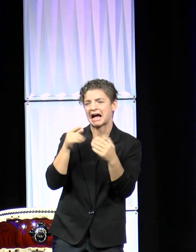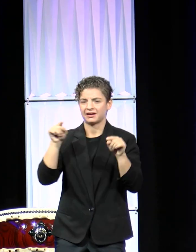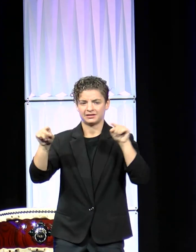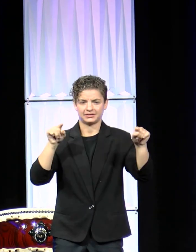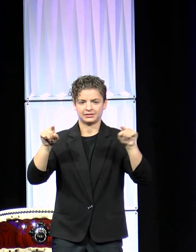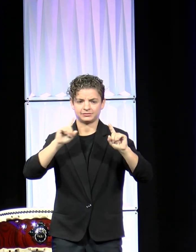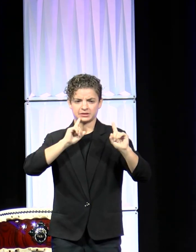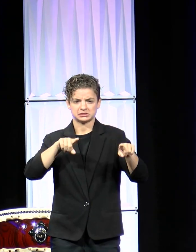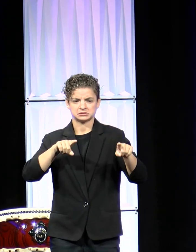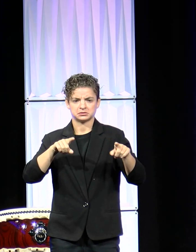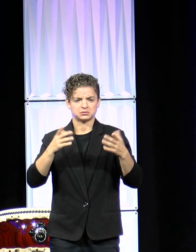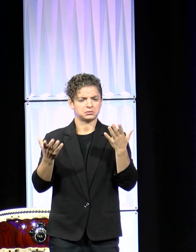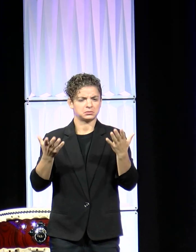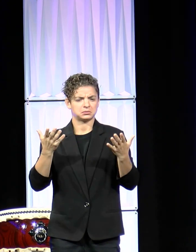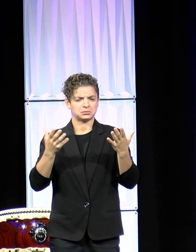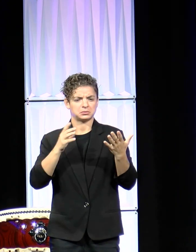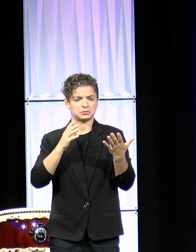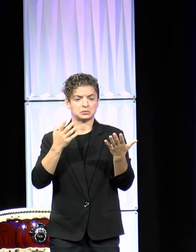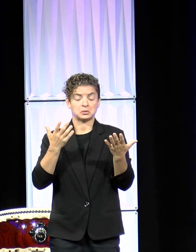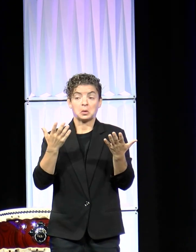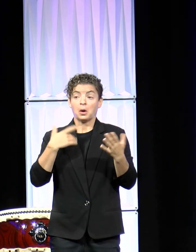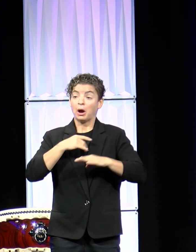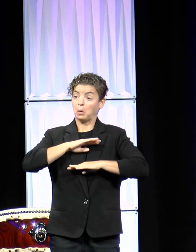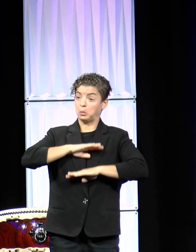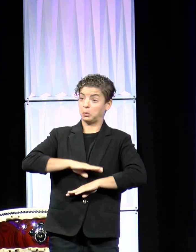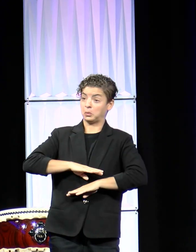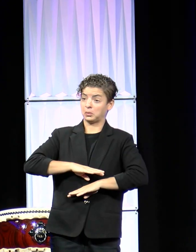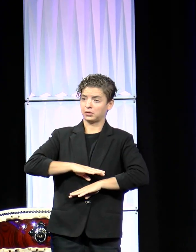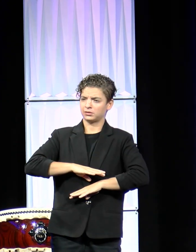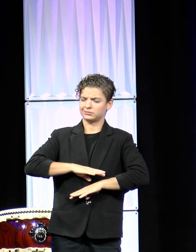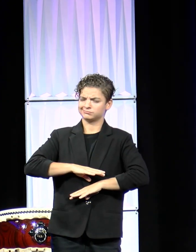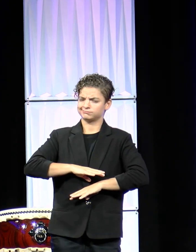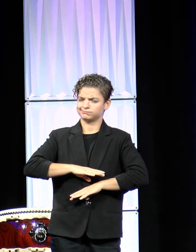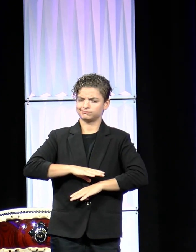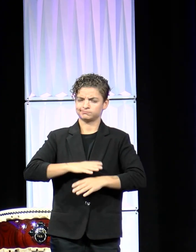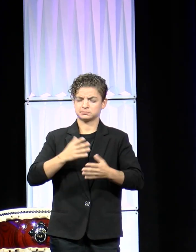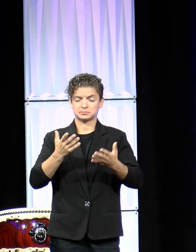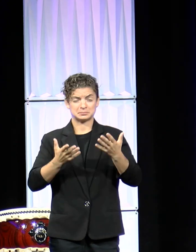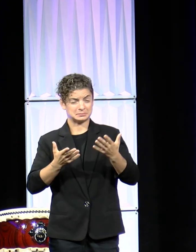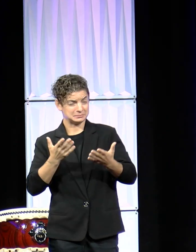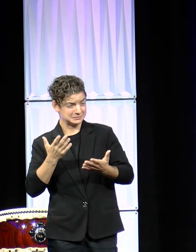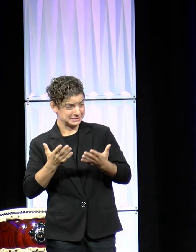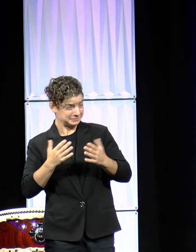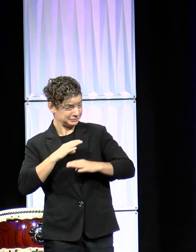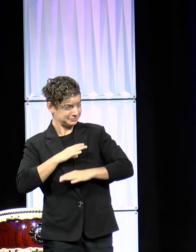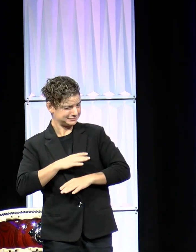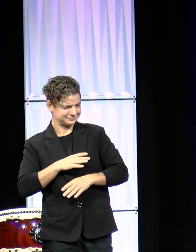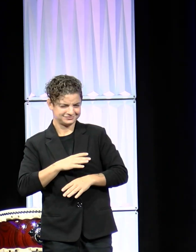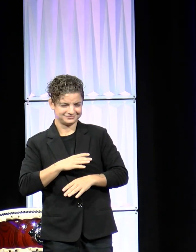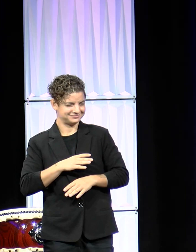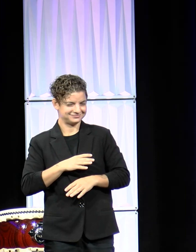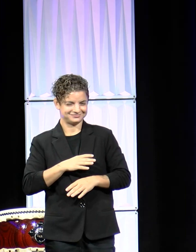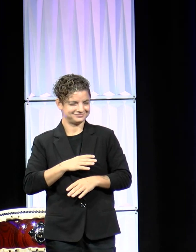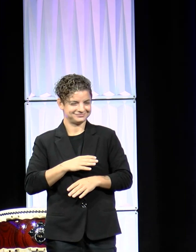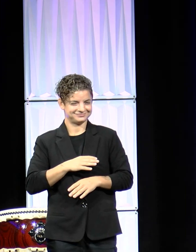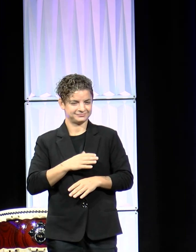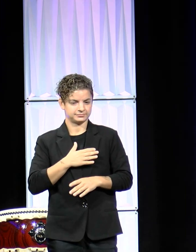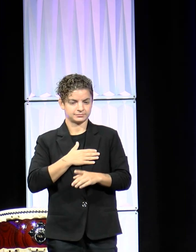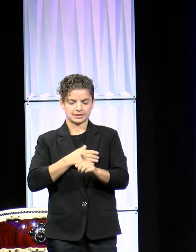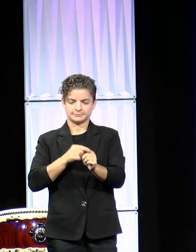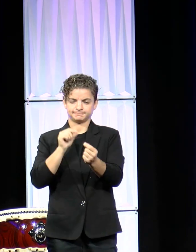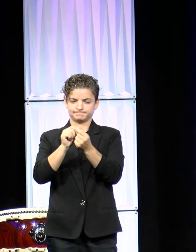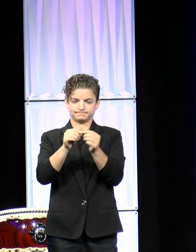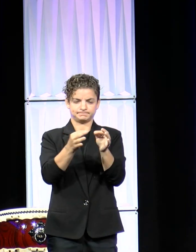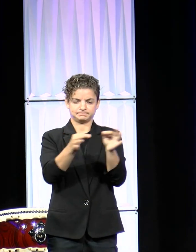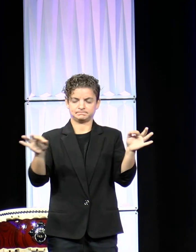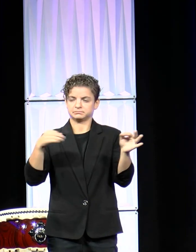Relief that there was a conviction. I don't remember exactly what I said, but I think I